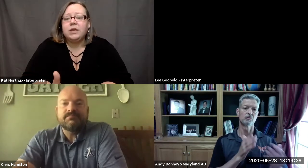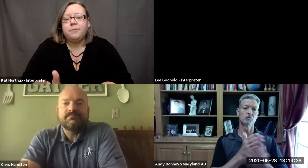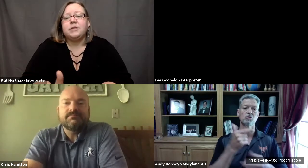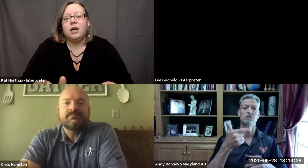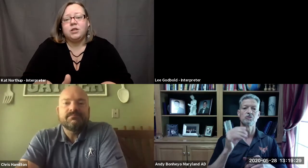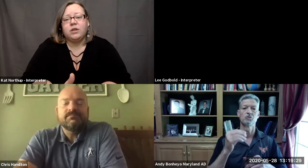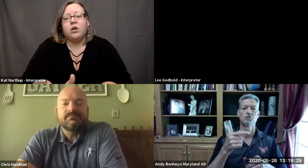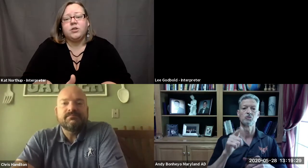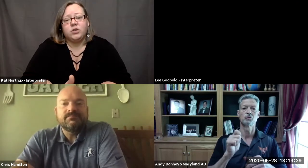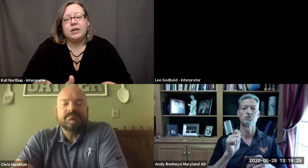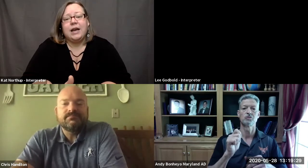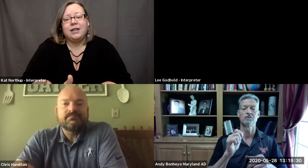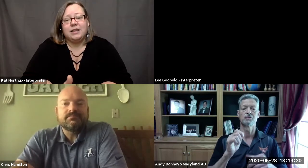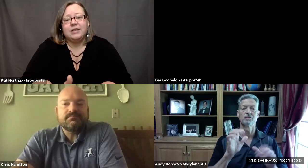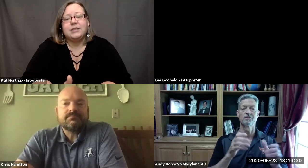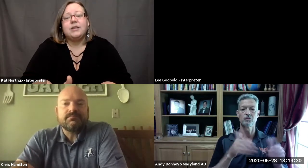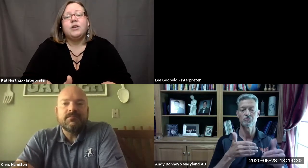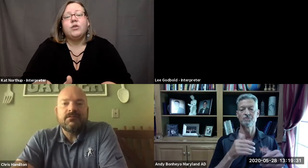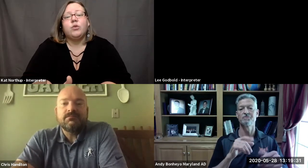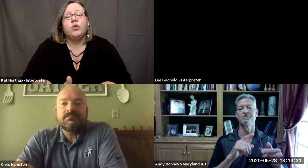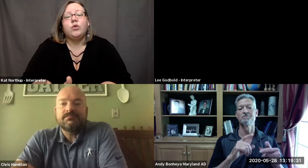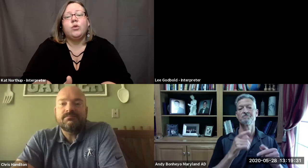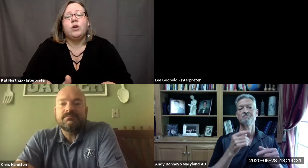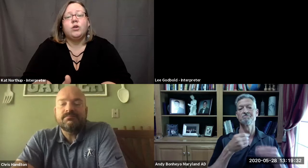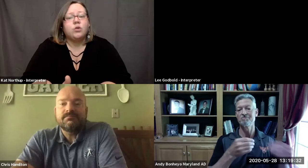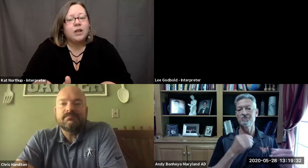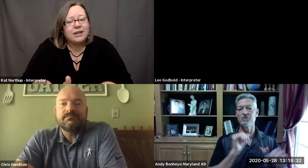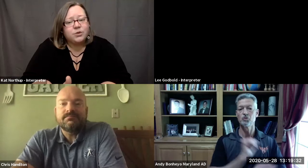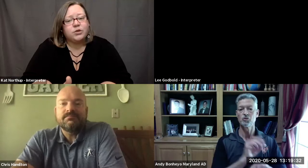in touch with our student athletes through Google Classroom,